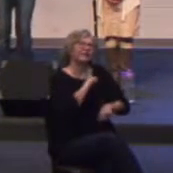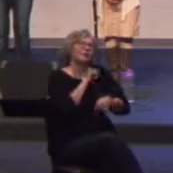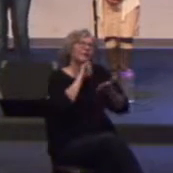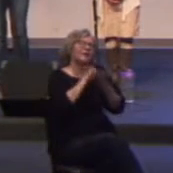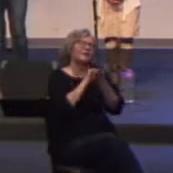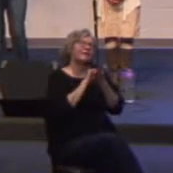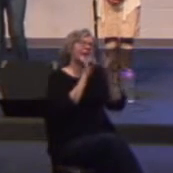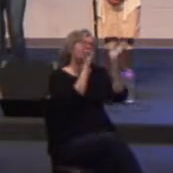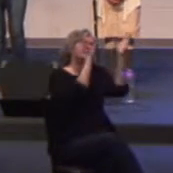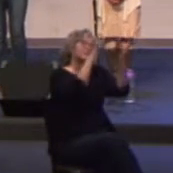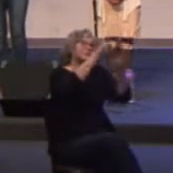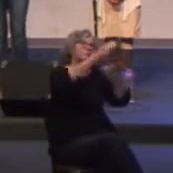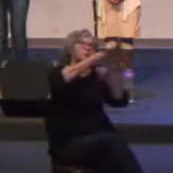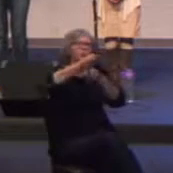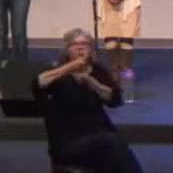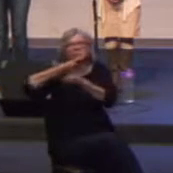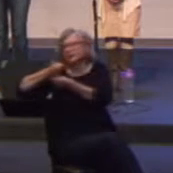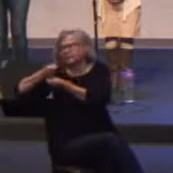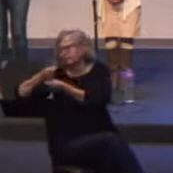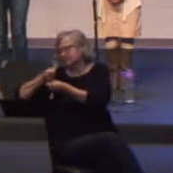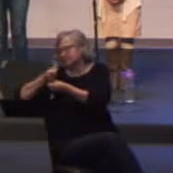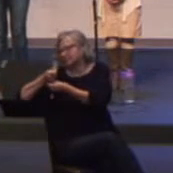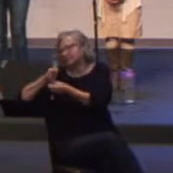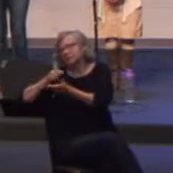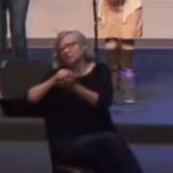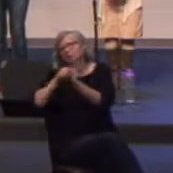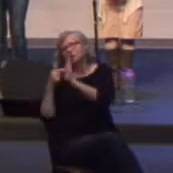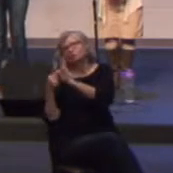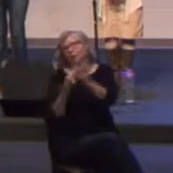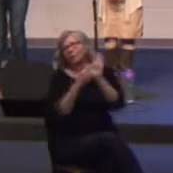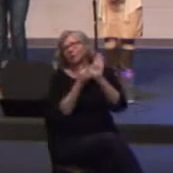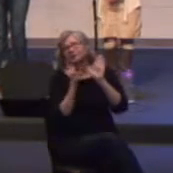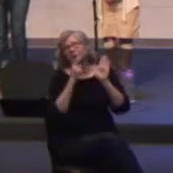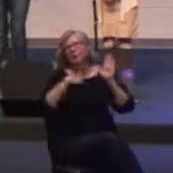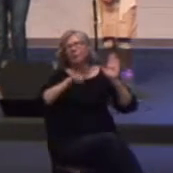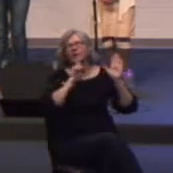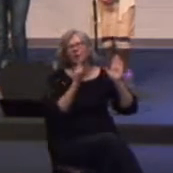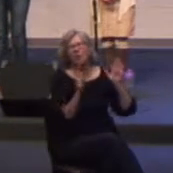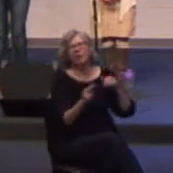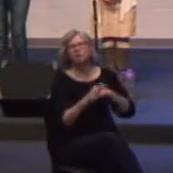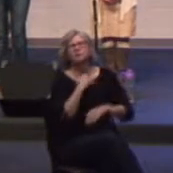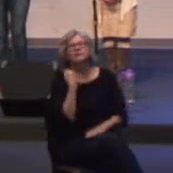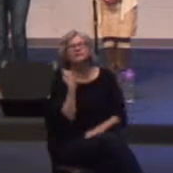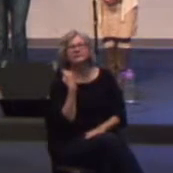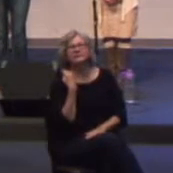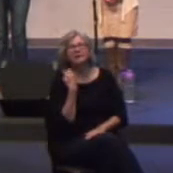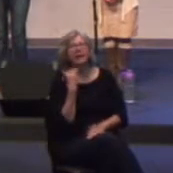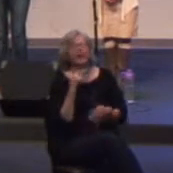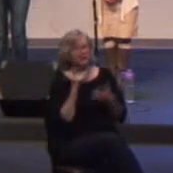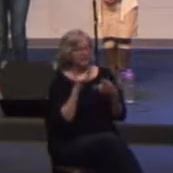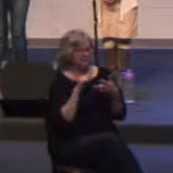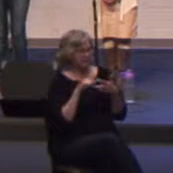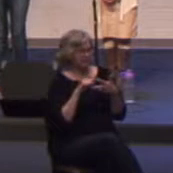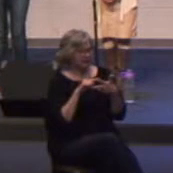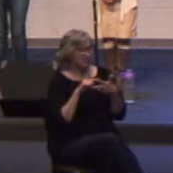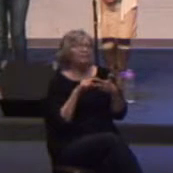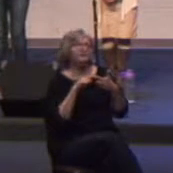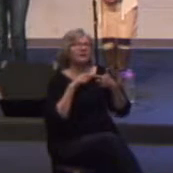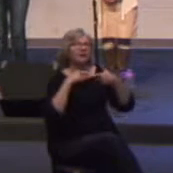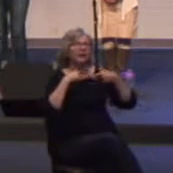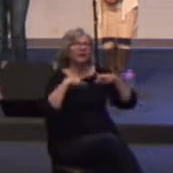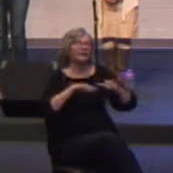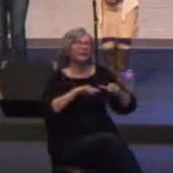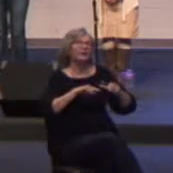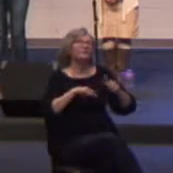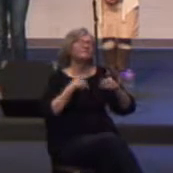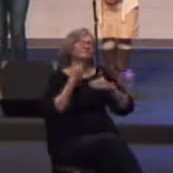away from you. Show us where we are at risk, God. And then second, God, I pray that in the weeks ahead, as we see the Israelites